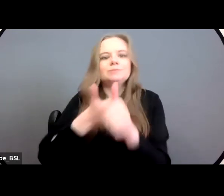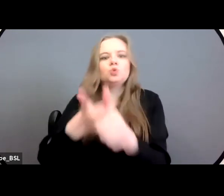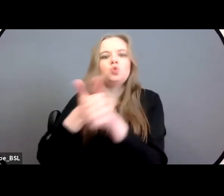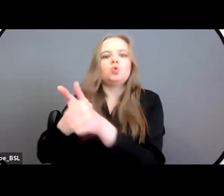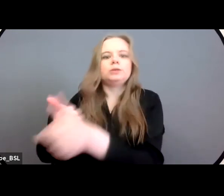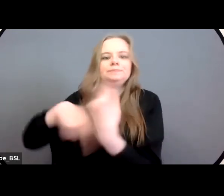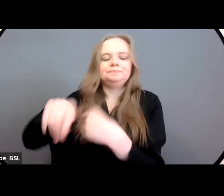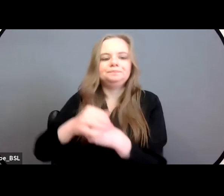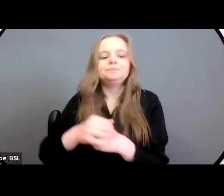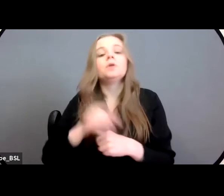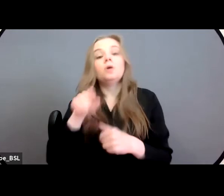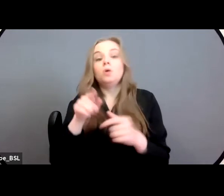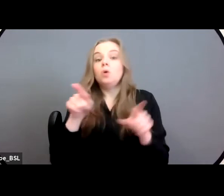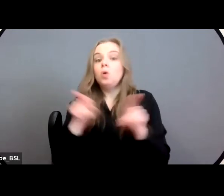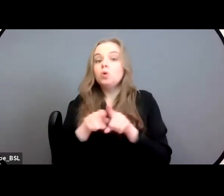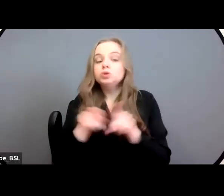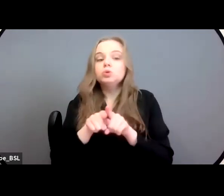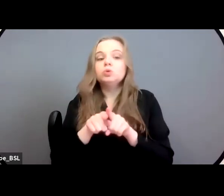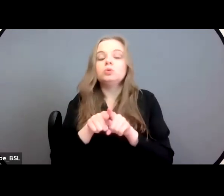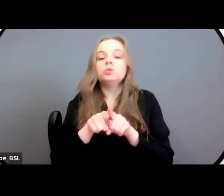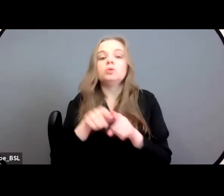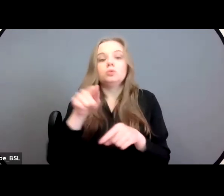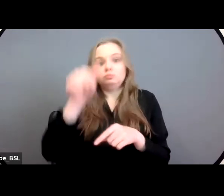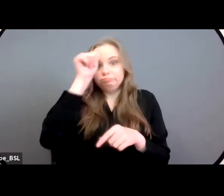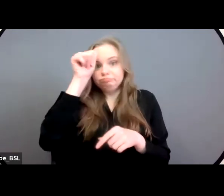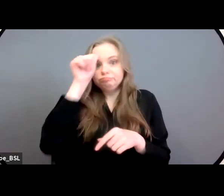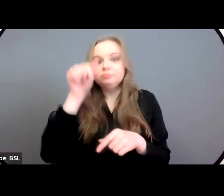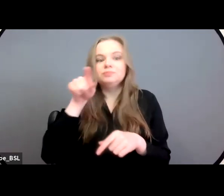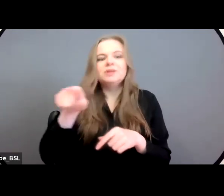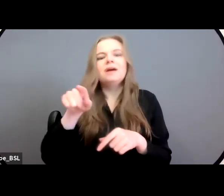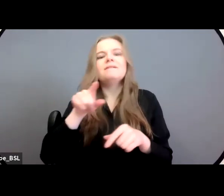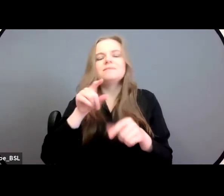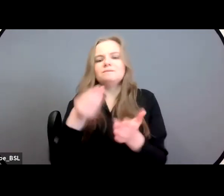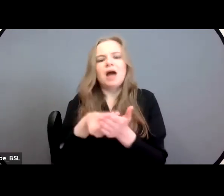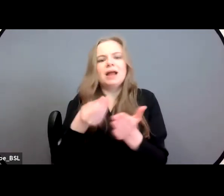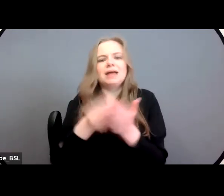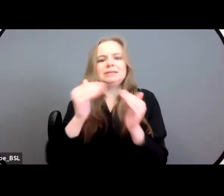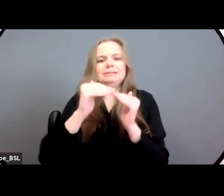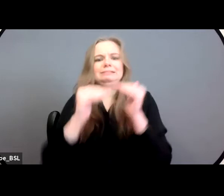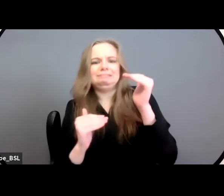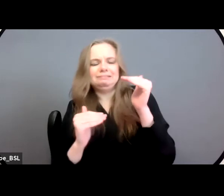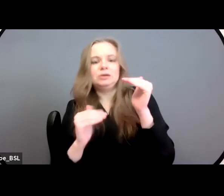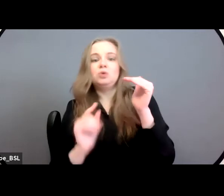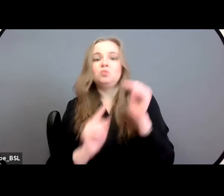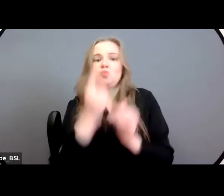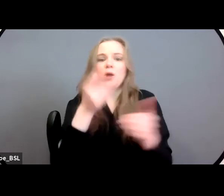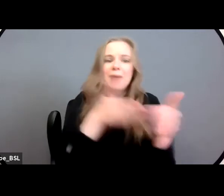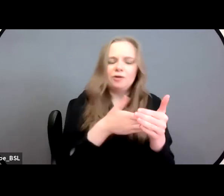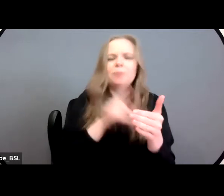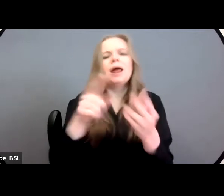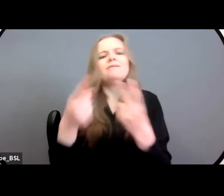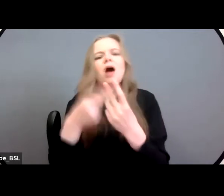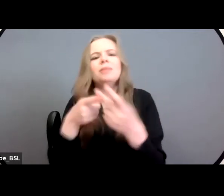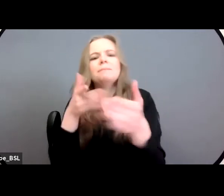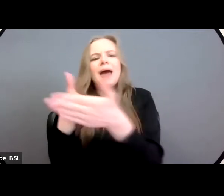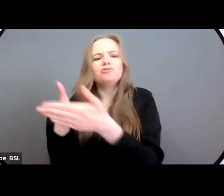become really clear that actually that financial disparity is not the only obstacle in education and the transition to employment, and